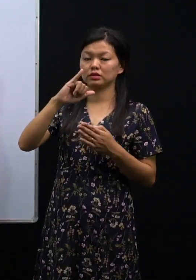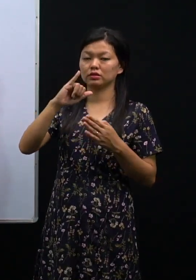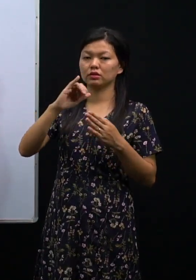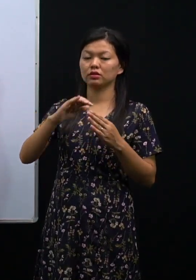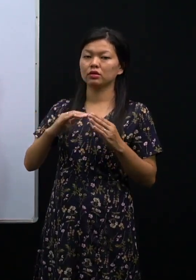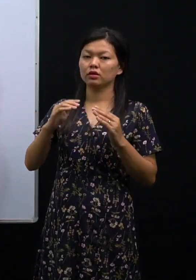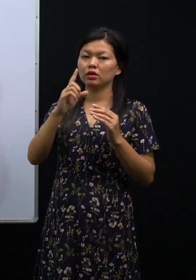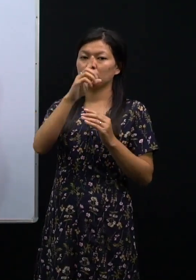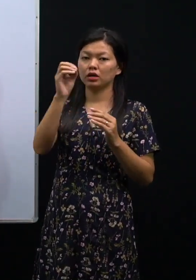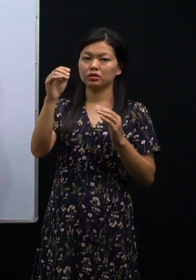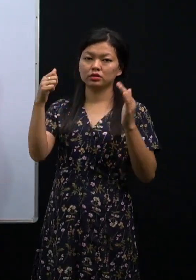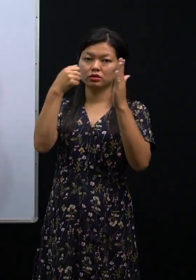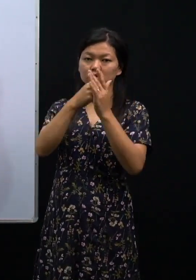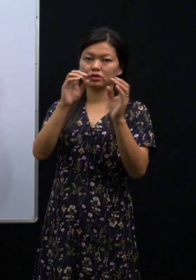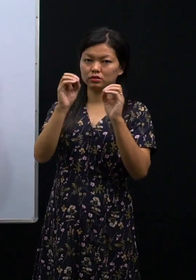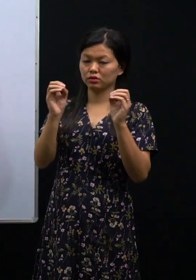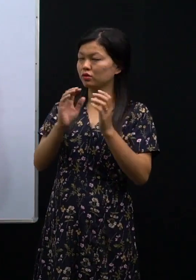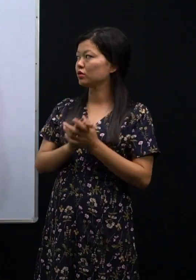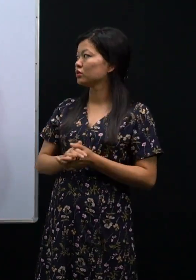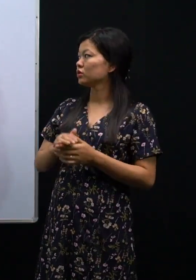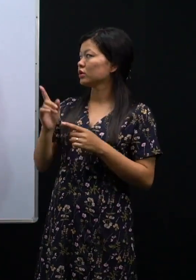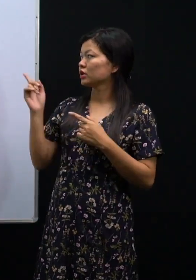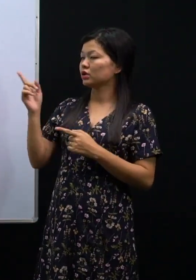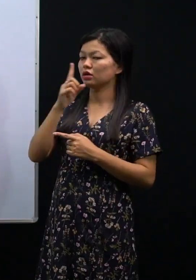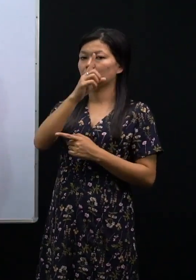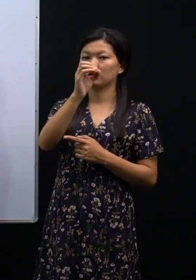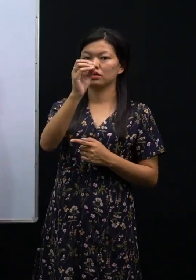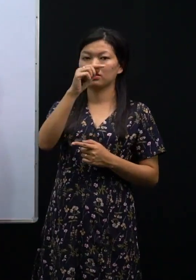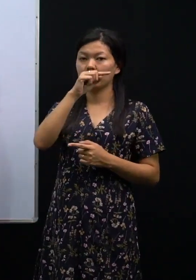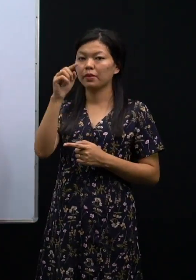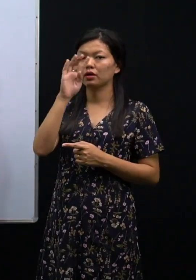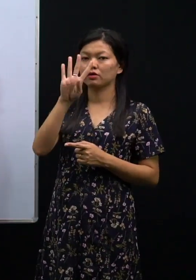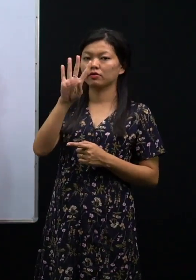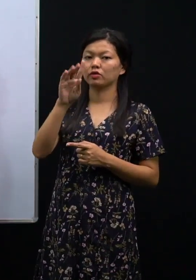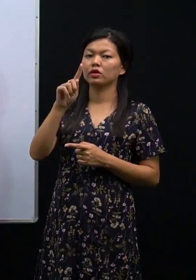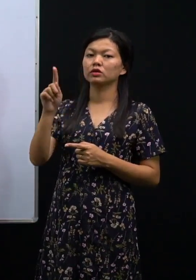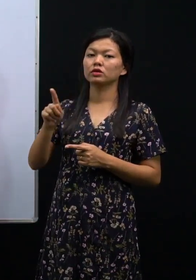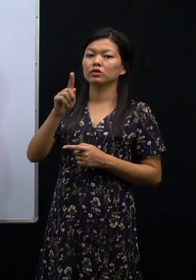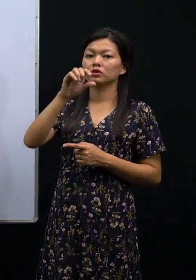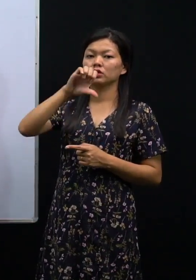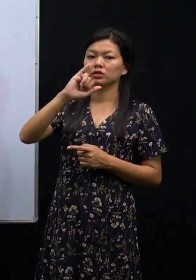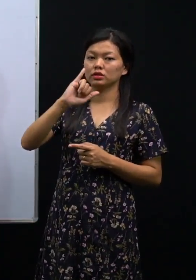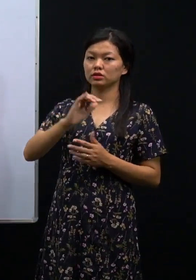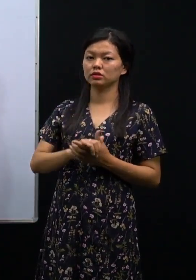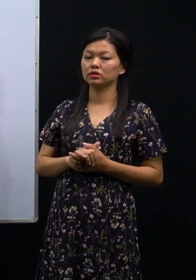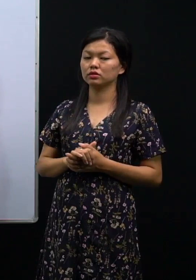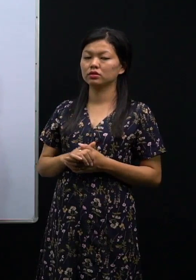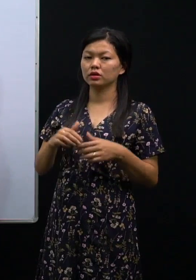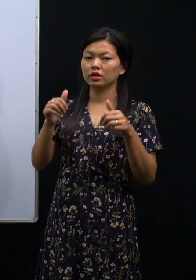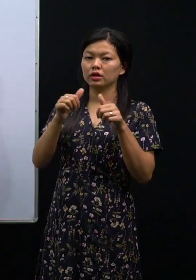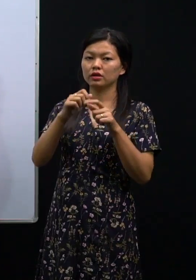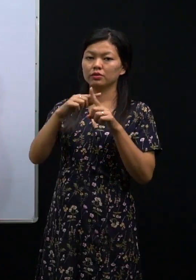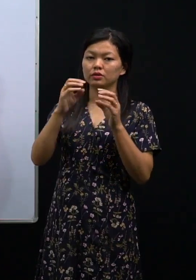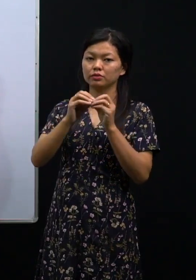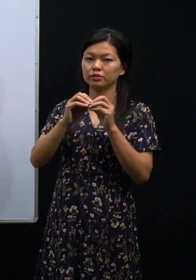100 minus 4 is 96. So what this line turns into? A plus B into